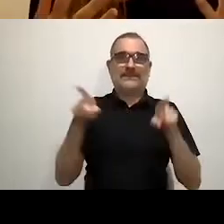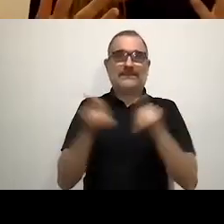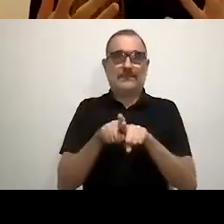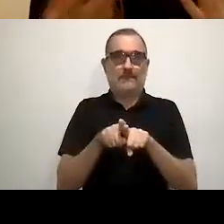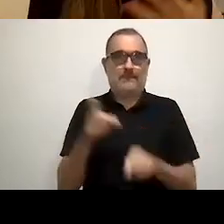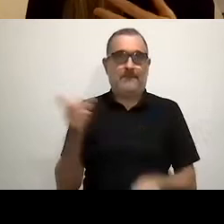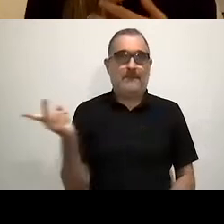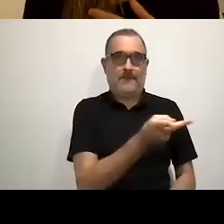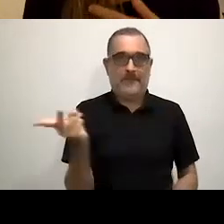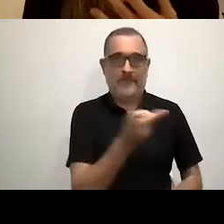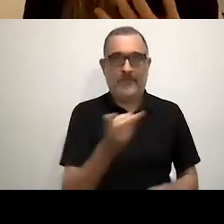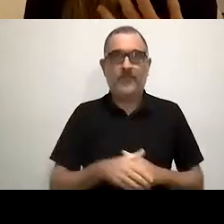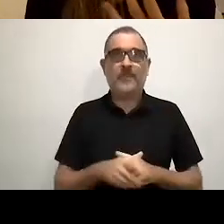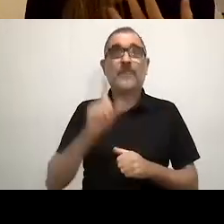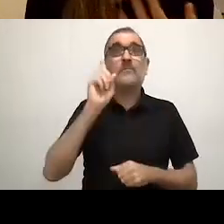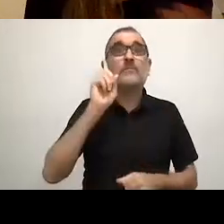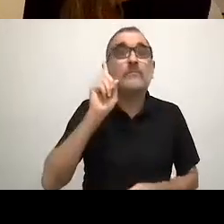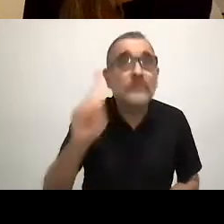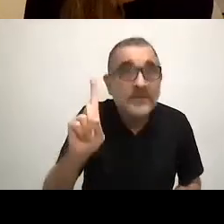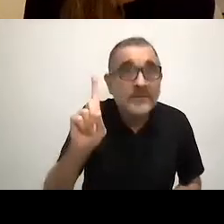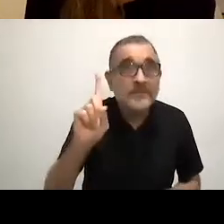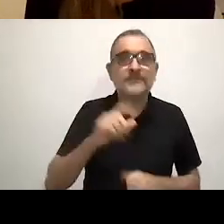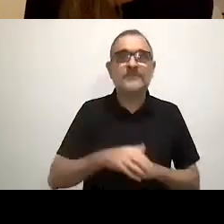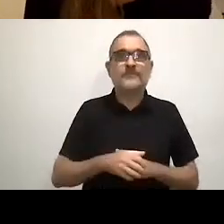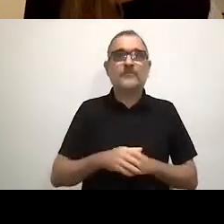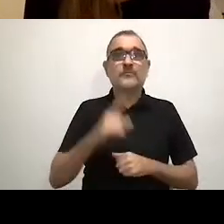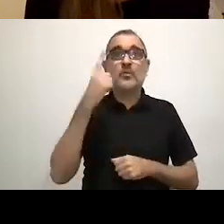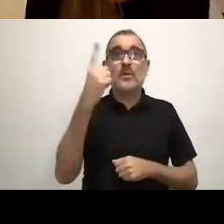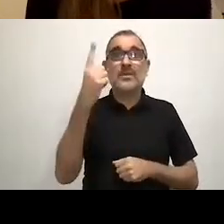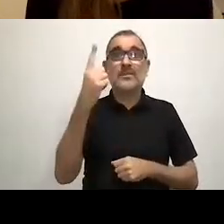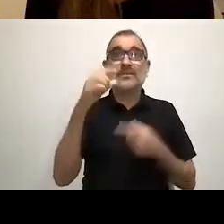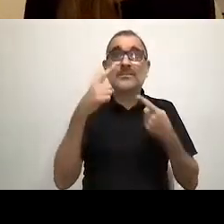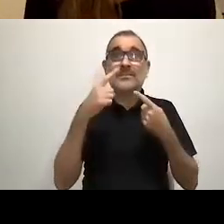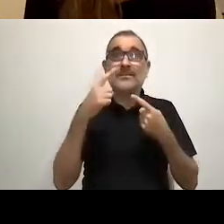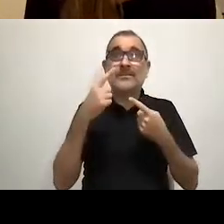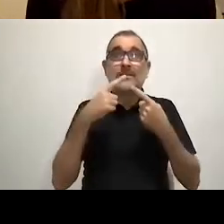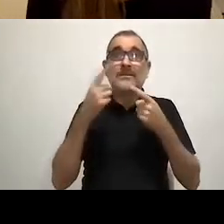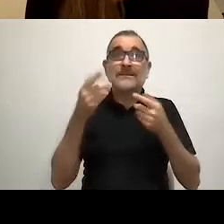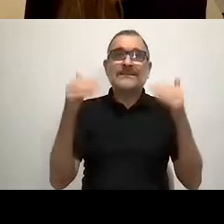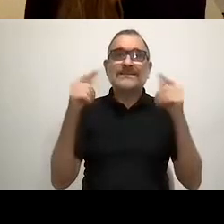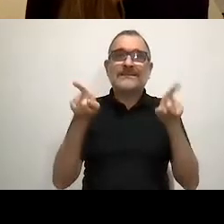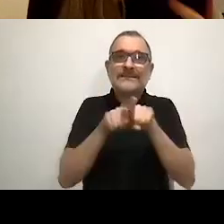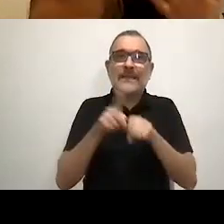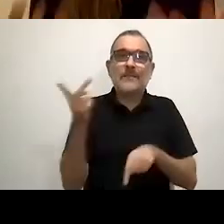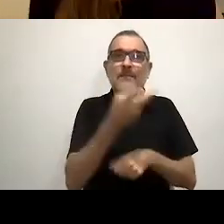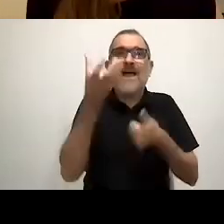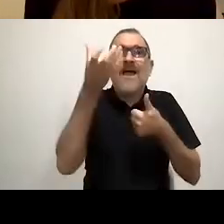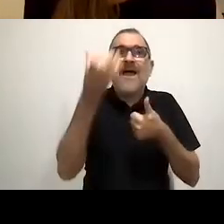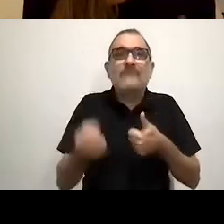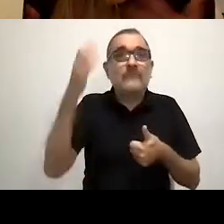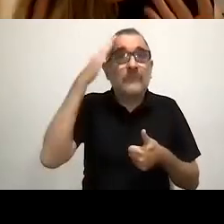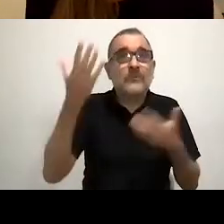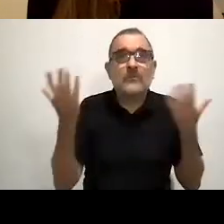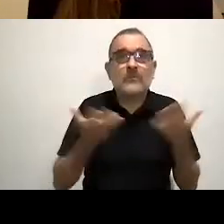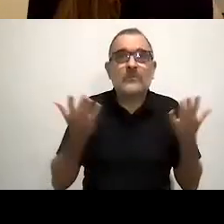should, one, have formal recognition with the professional registration body of sign language interpreters, if possible,